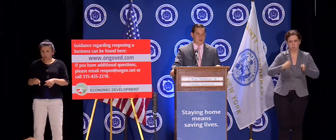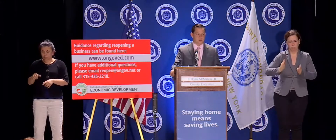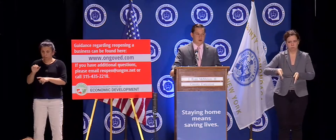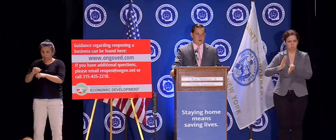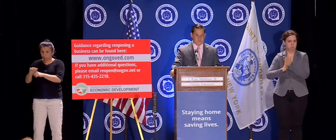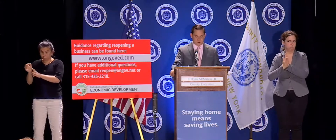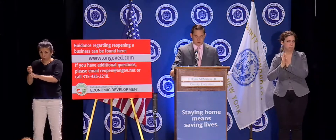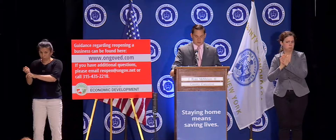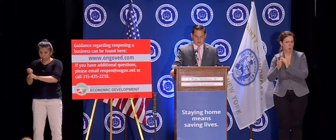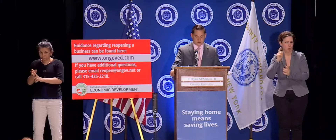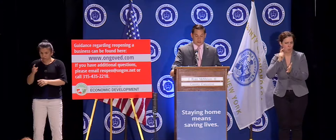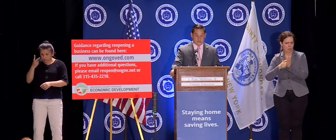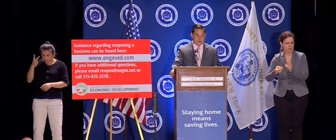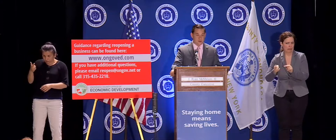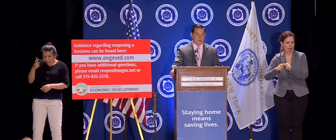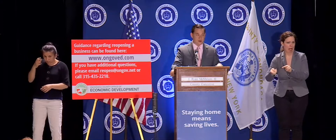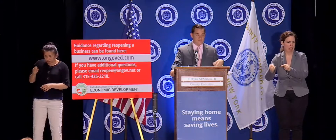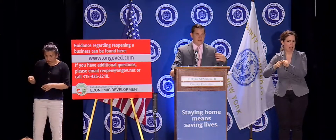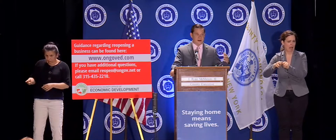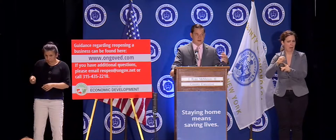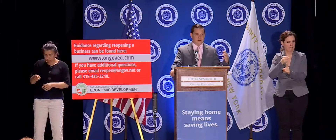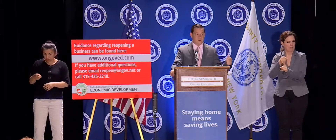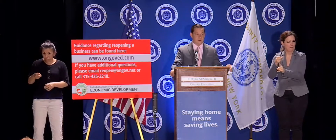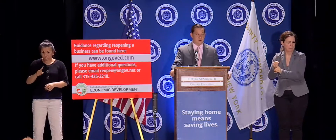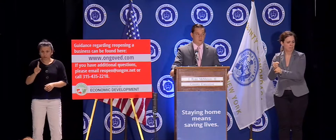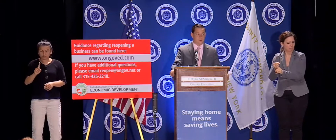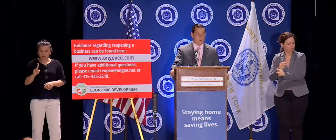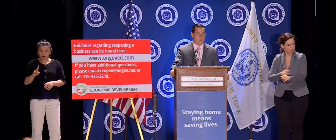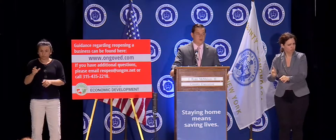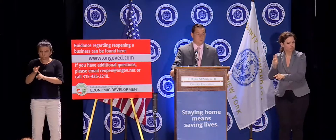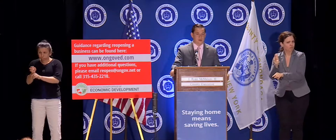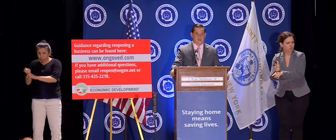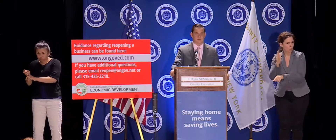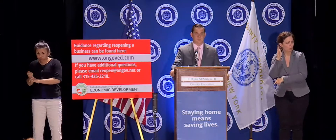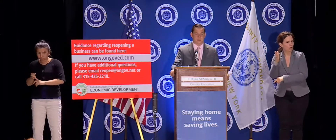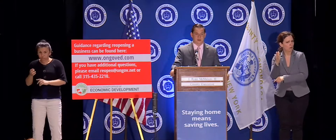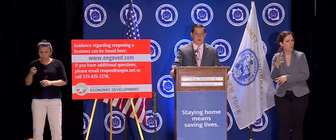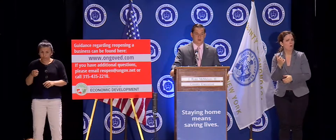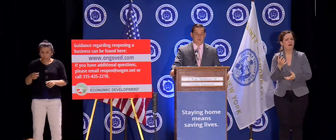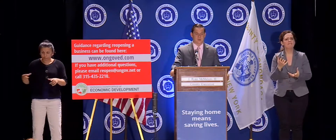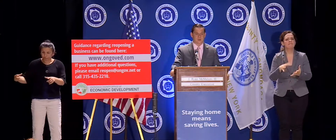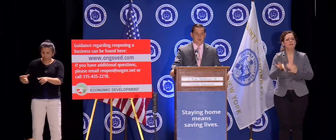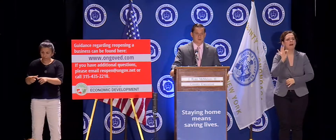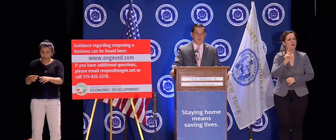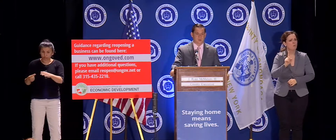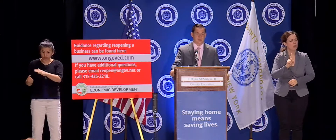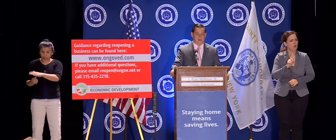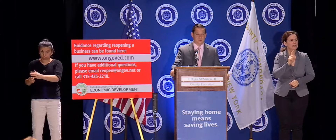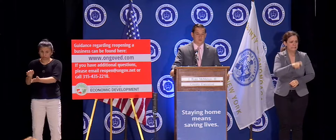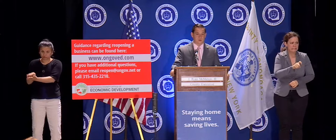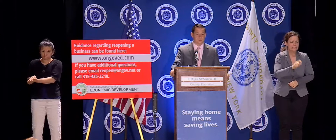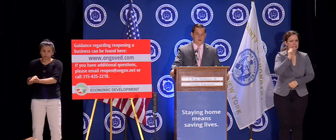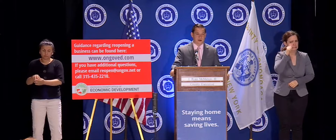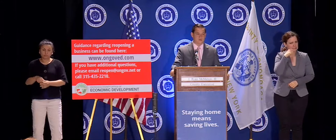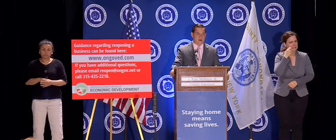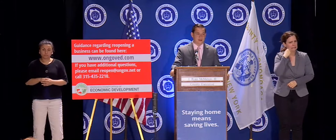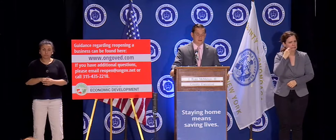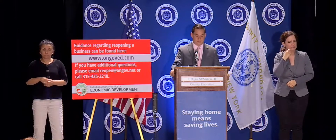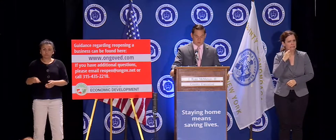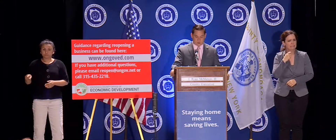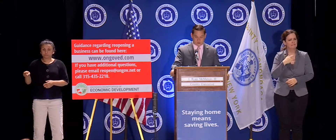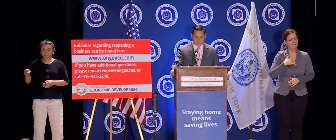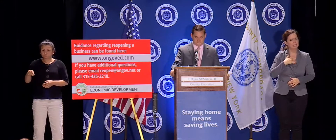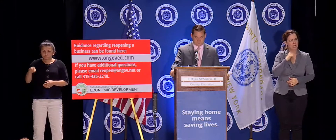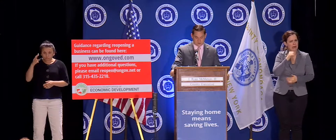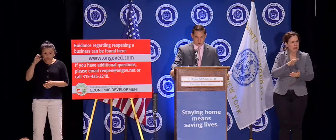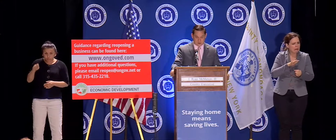results. And so that's good. We wanted to find it. We don't know enough about asymptomatic carriers, so we want to get those folks identified and get them